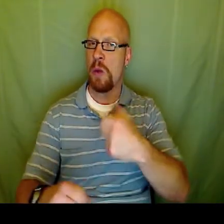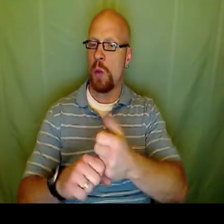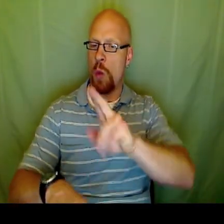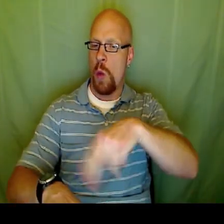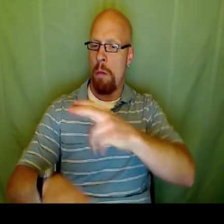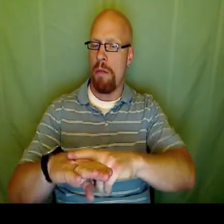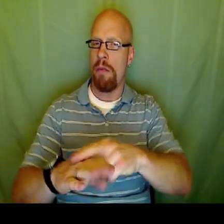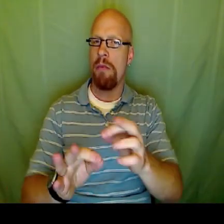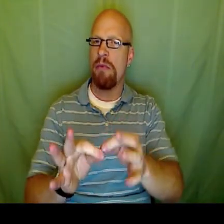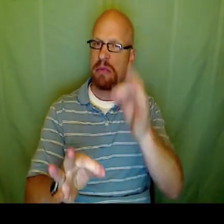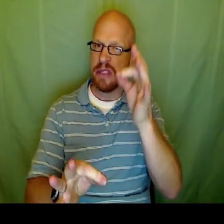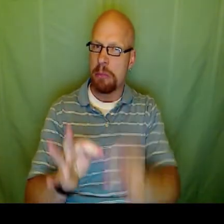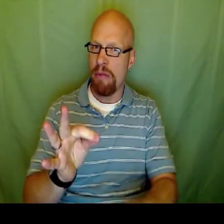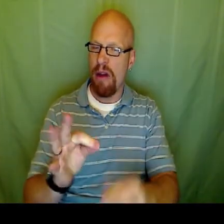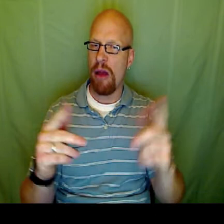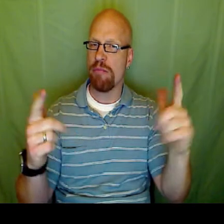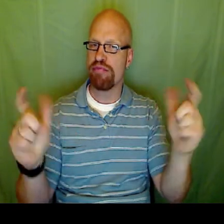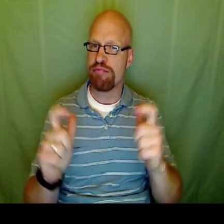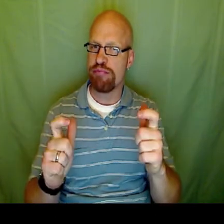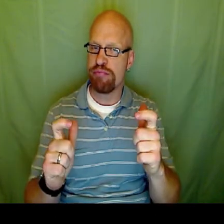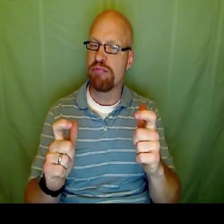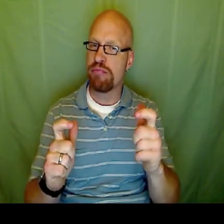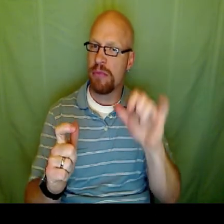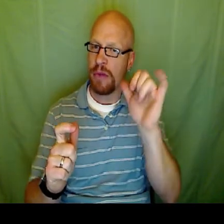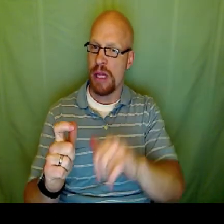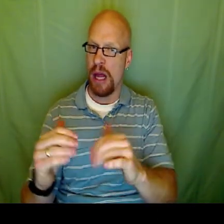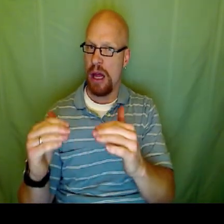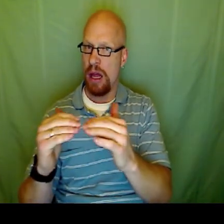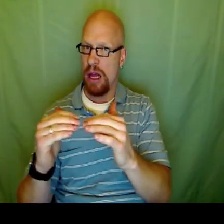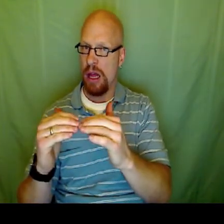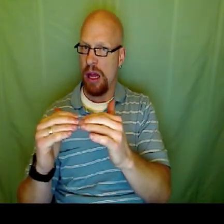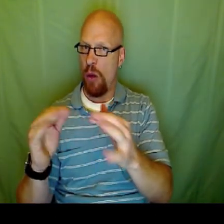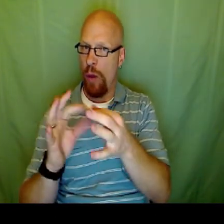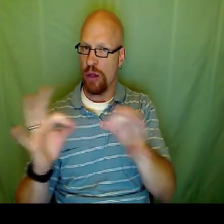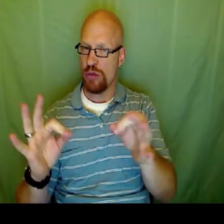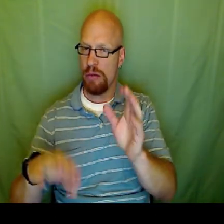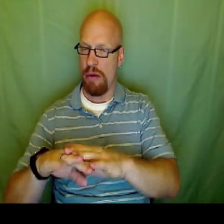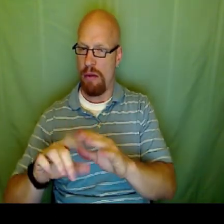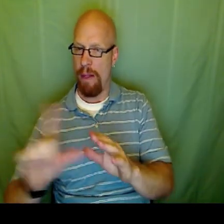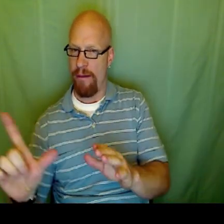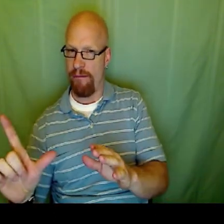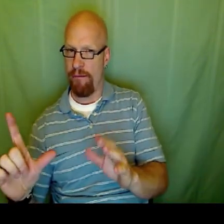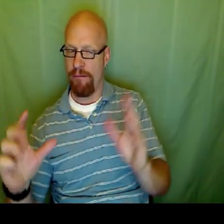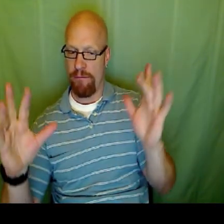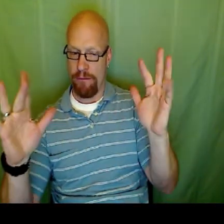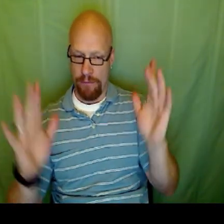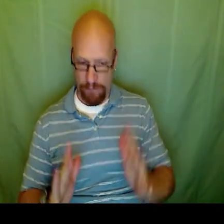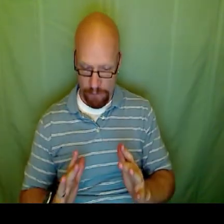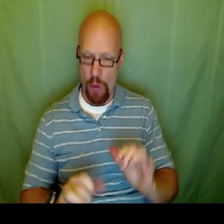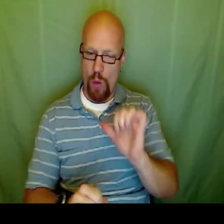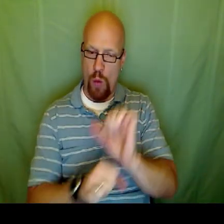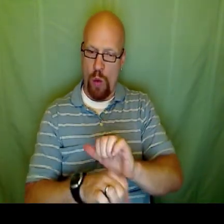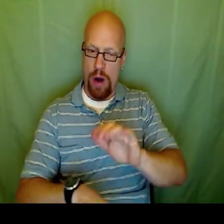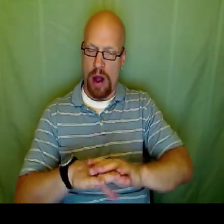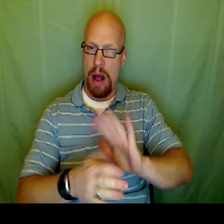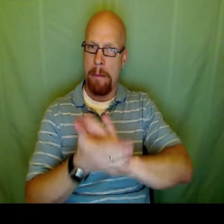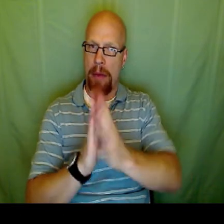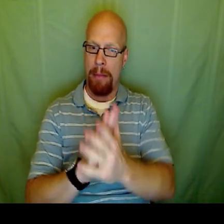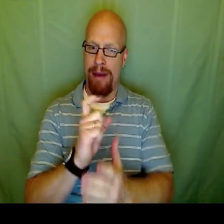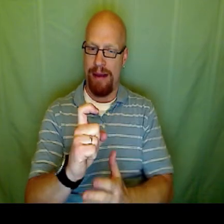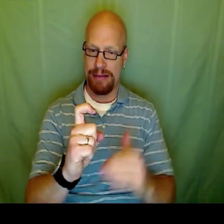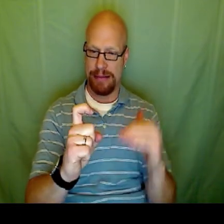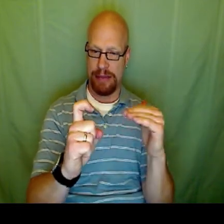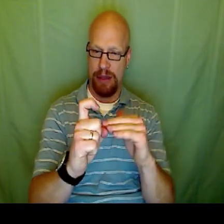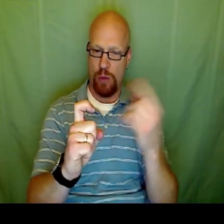Now I'll stop here for a moment, and we can see, you know, this is back to a single variable, single equation,